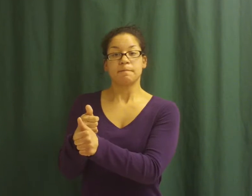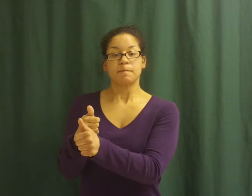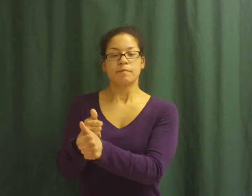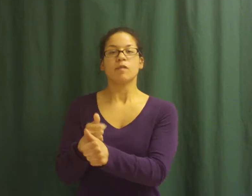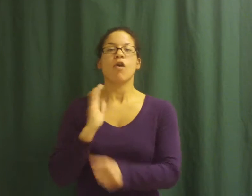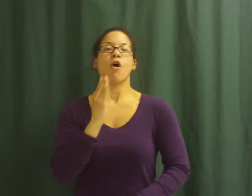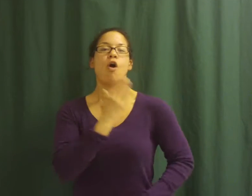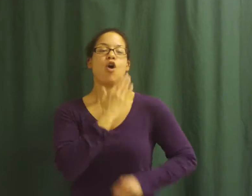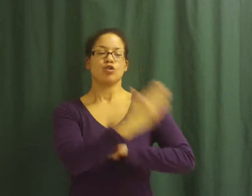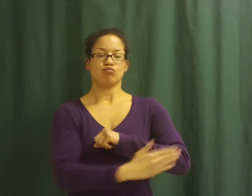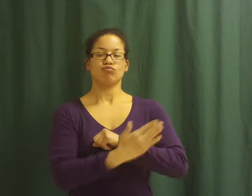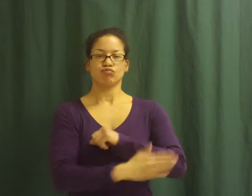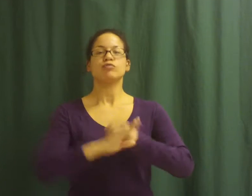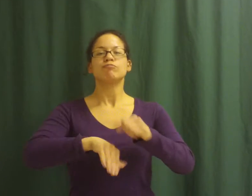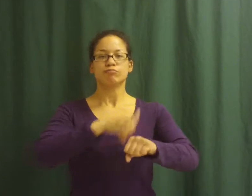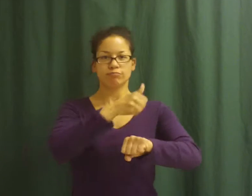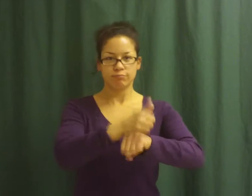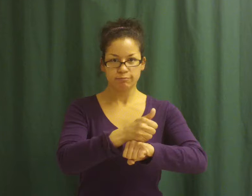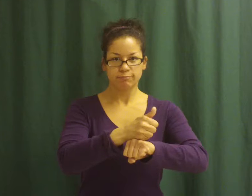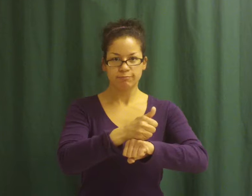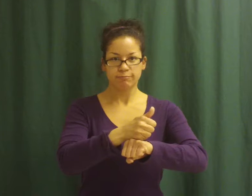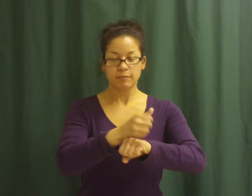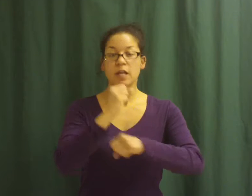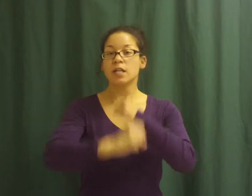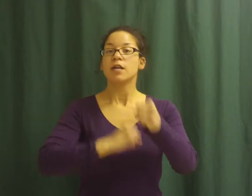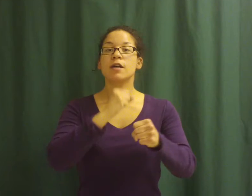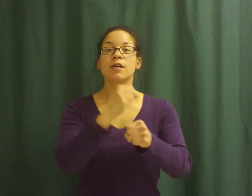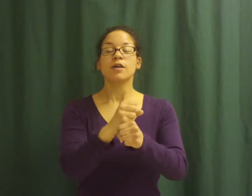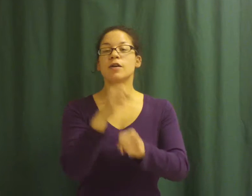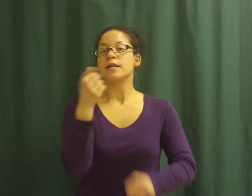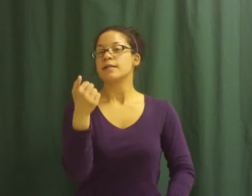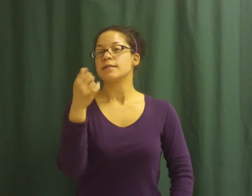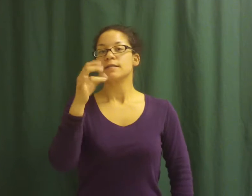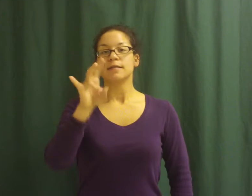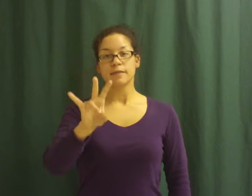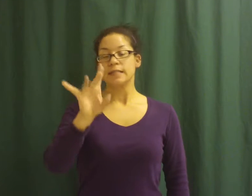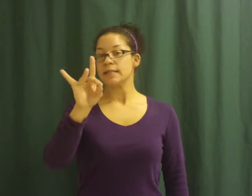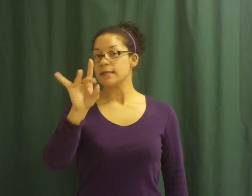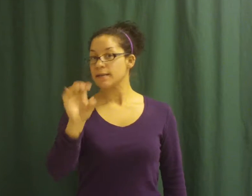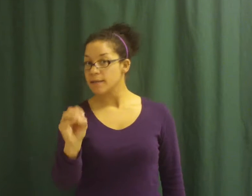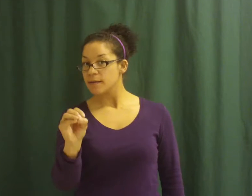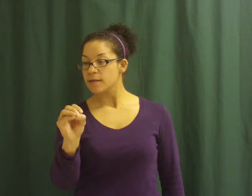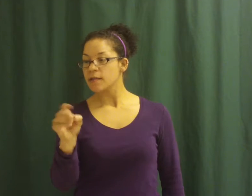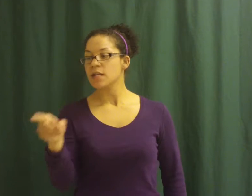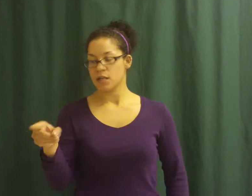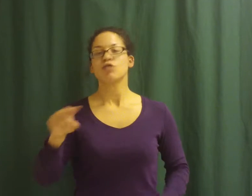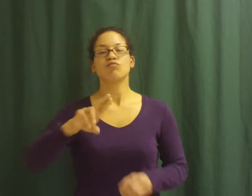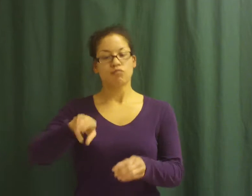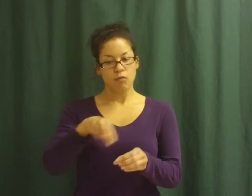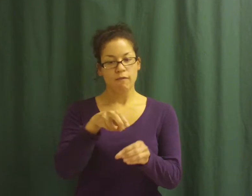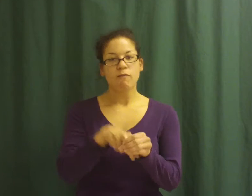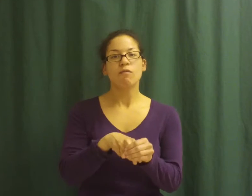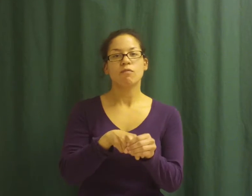what is now the oldest functioning written constitution in the